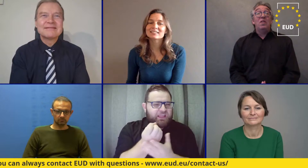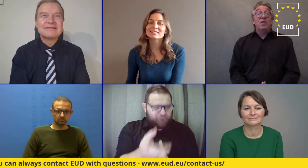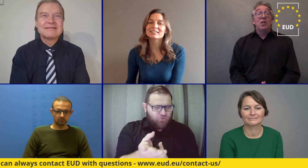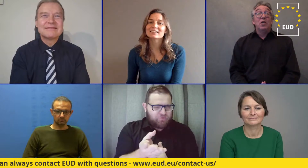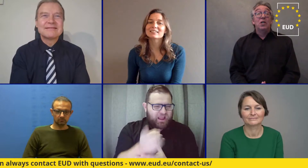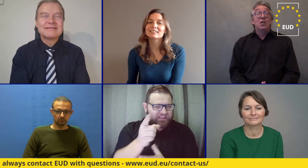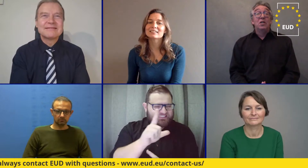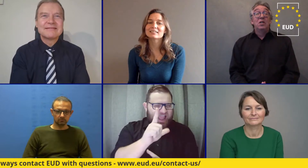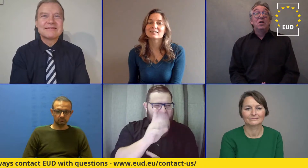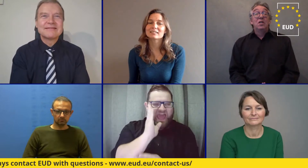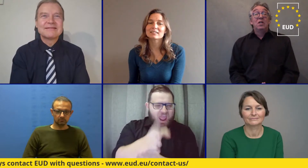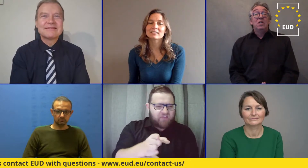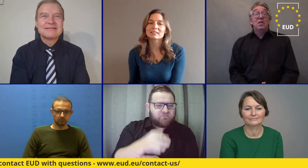However,